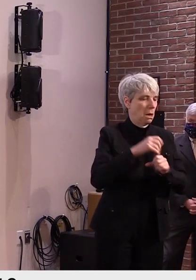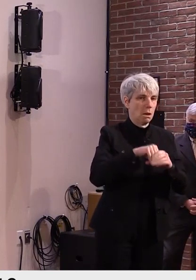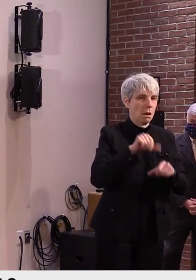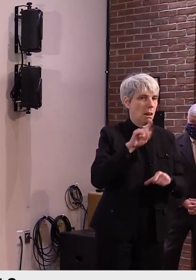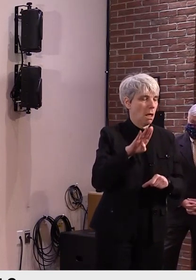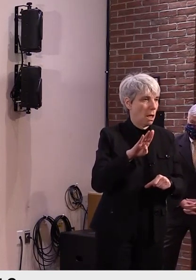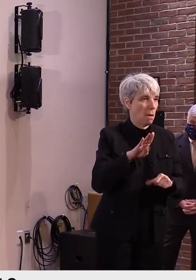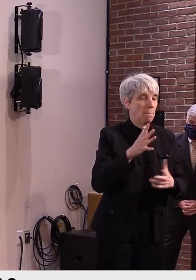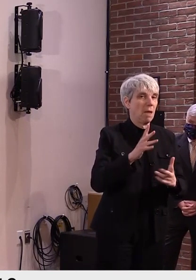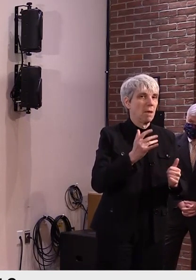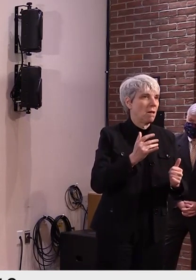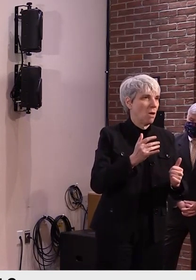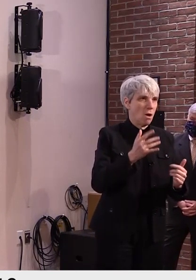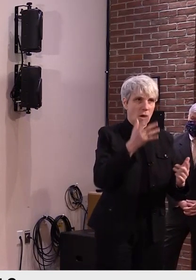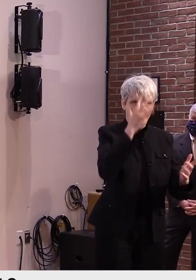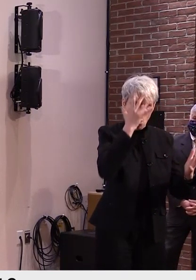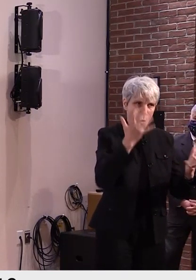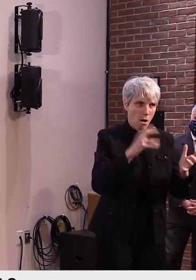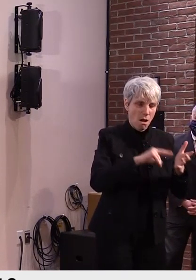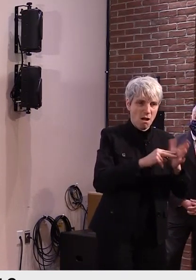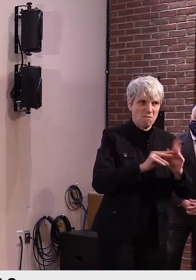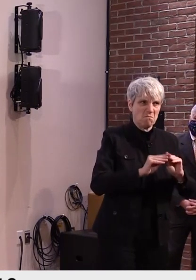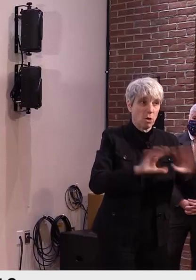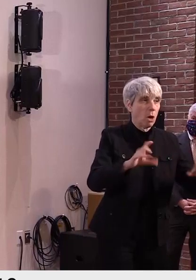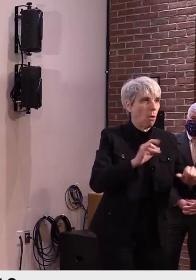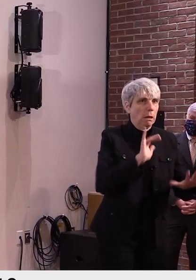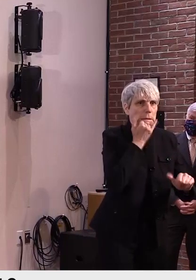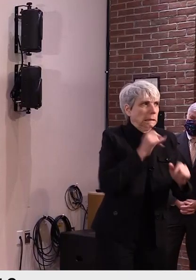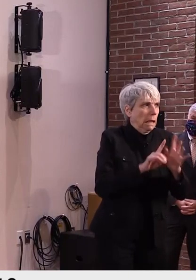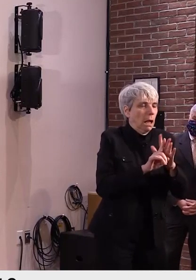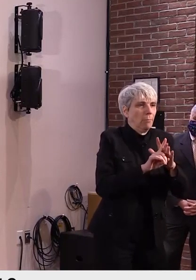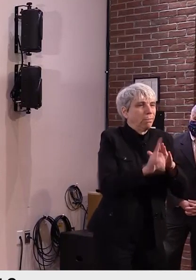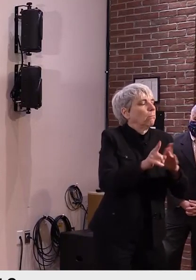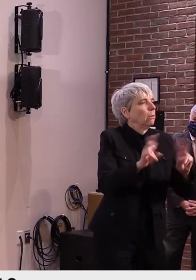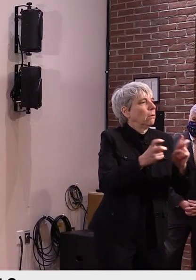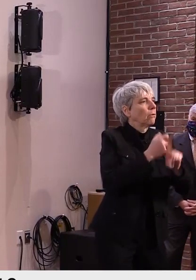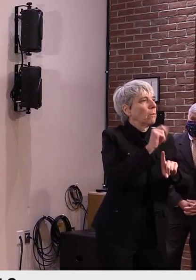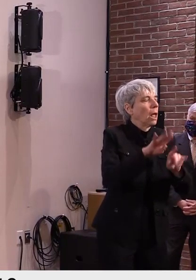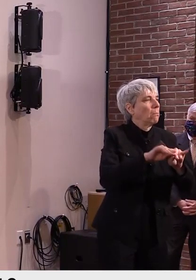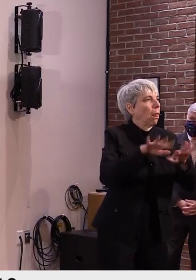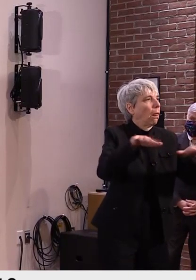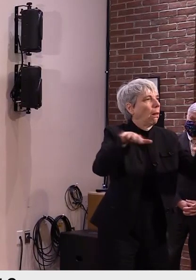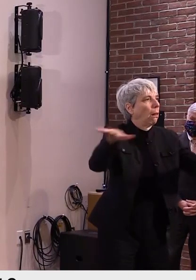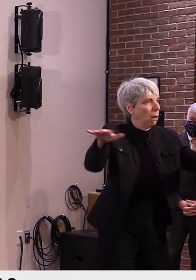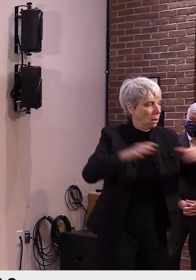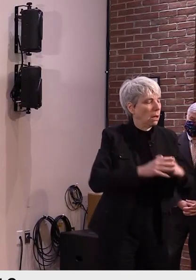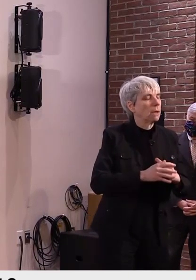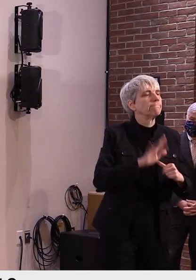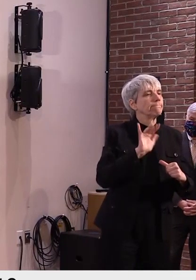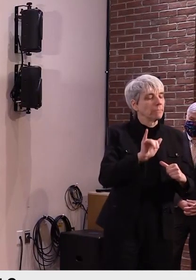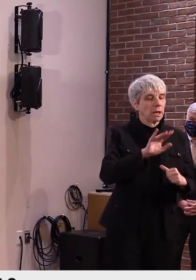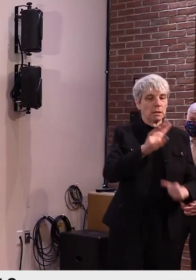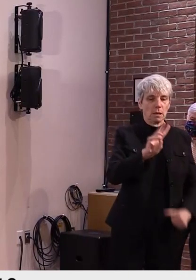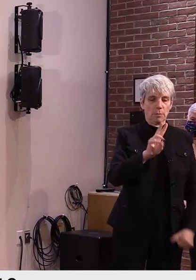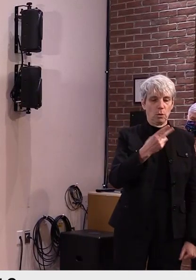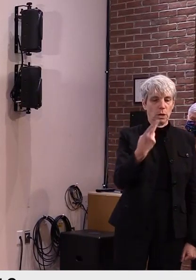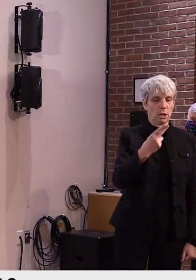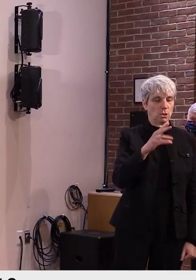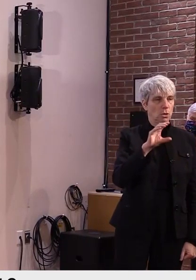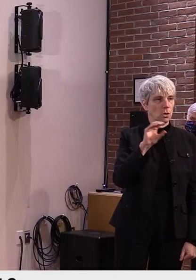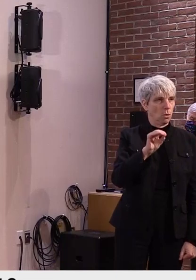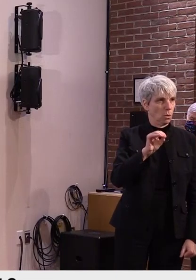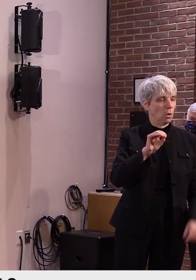out. As part of researching that, the World Health Organization was able to send some scientists